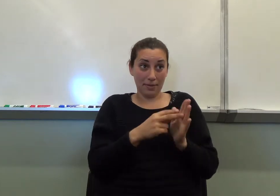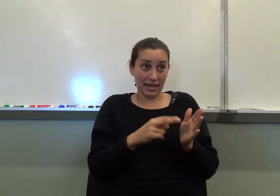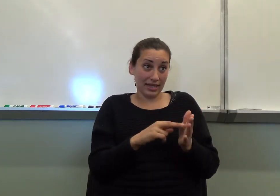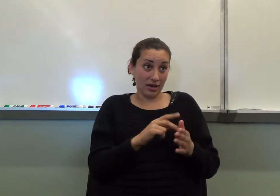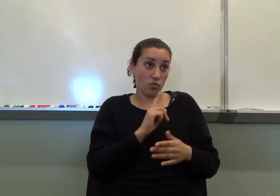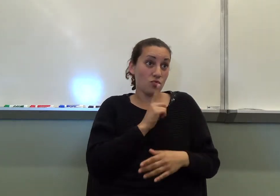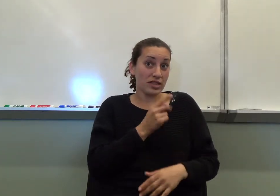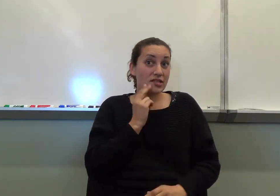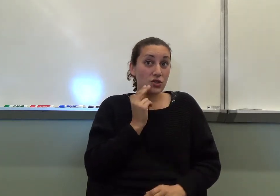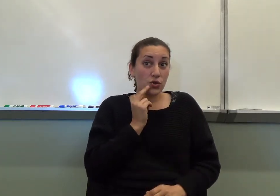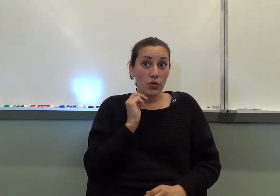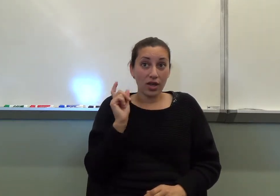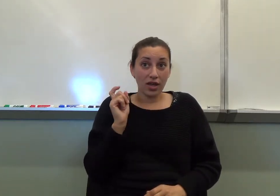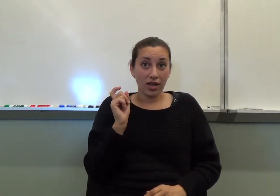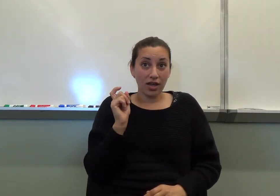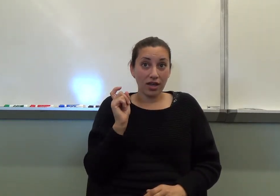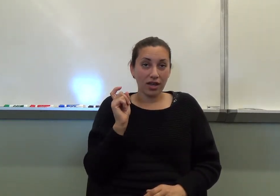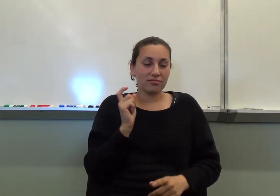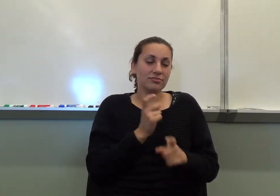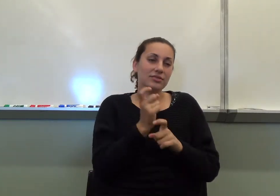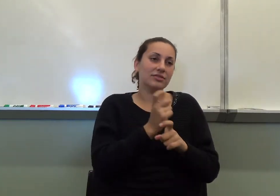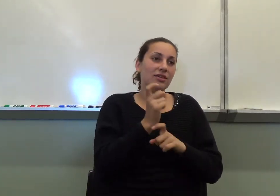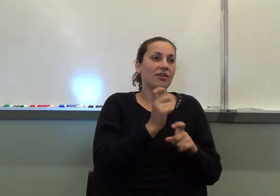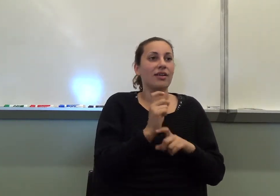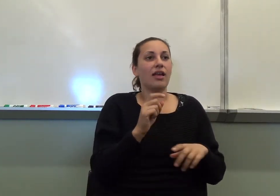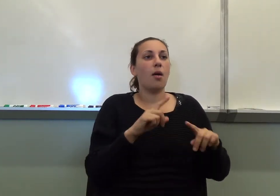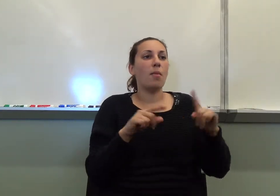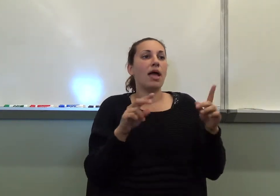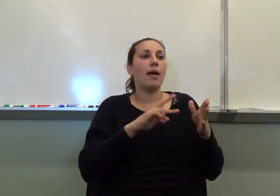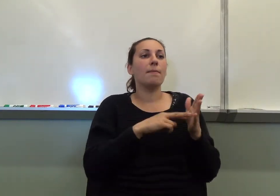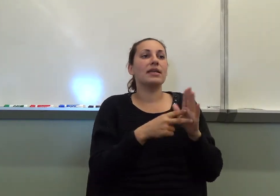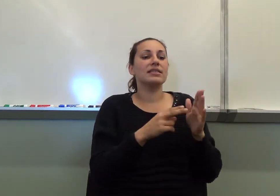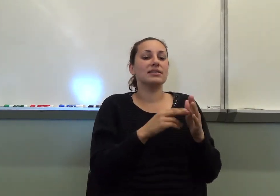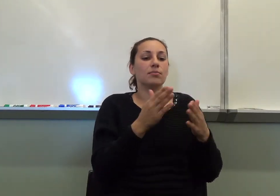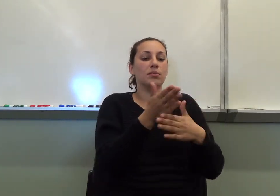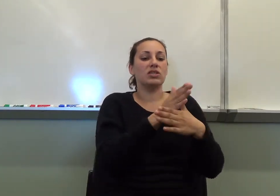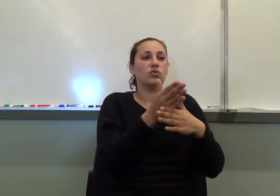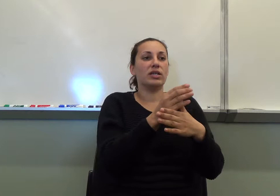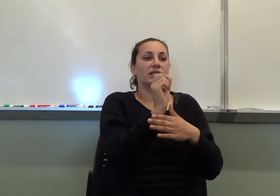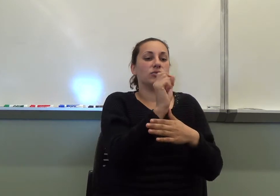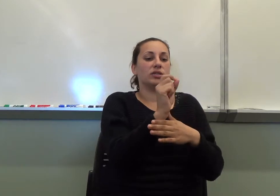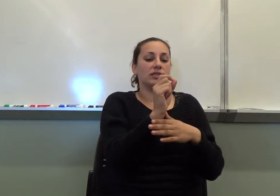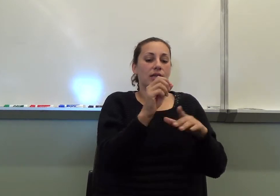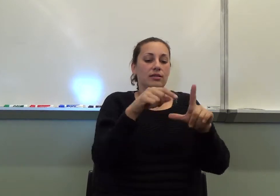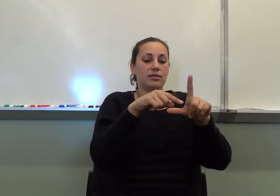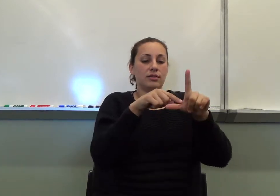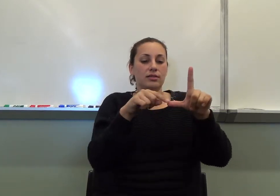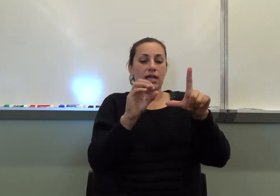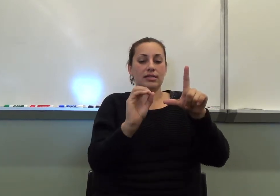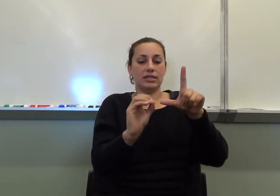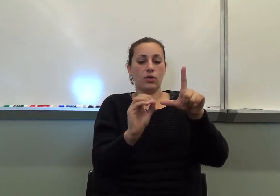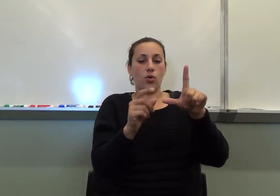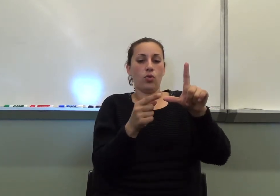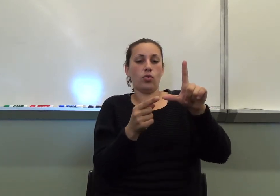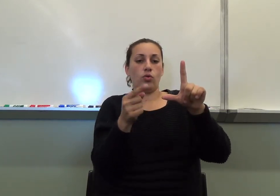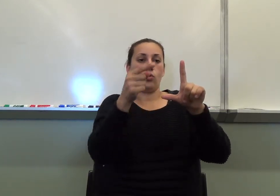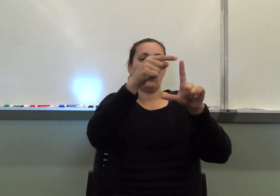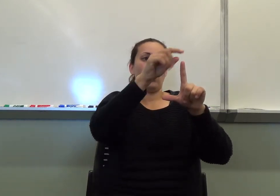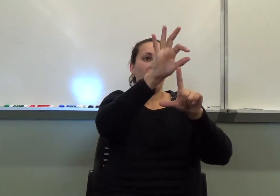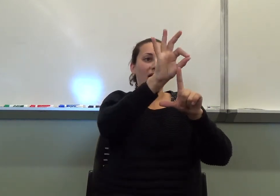What does it mean? It means that it's between 0 and 90. Exactly. It's not 90. 90 is a right angle. Okay, it's not called acute, it's